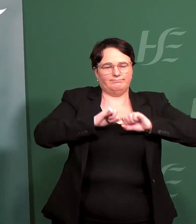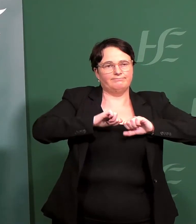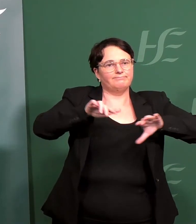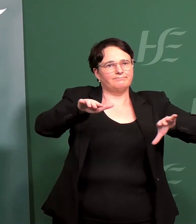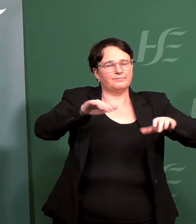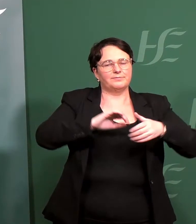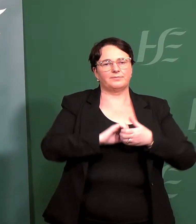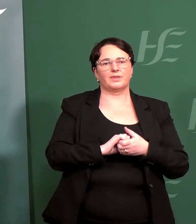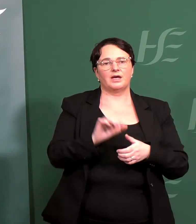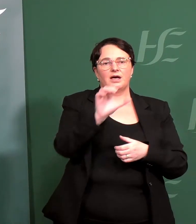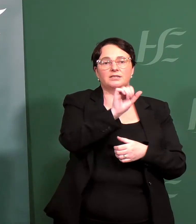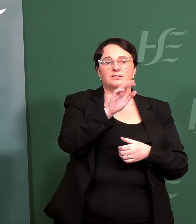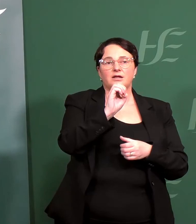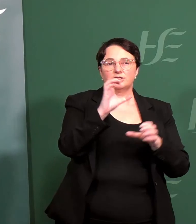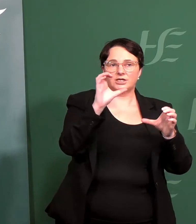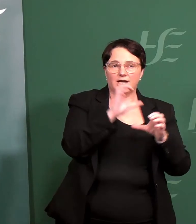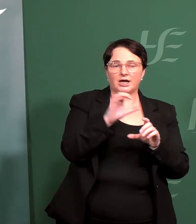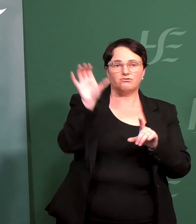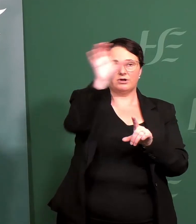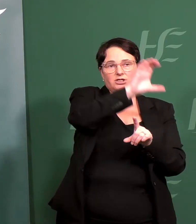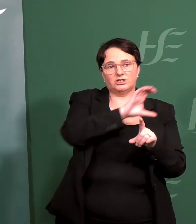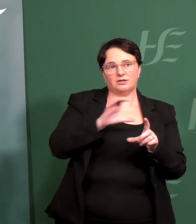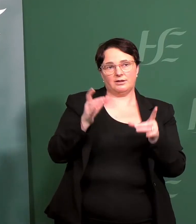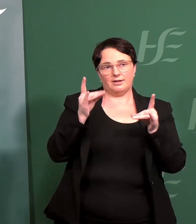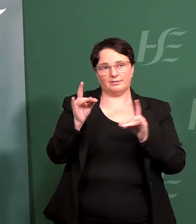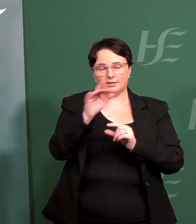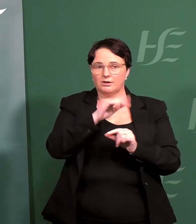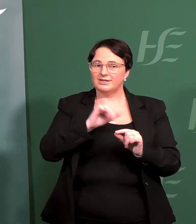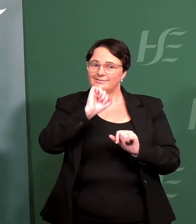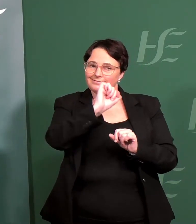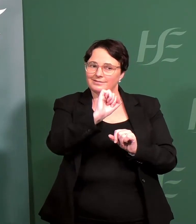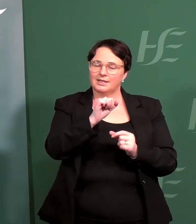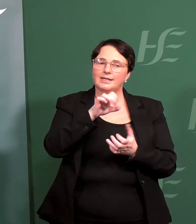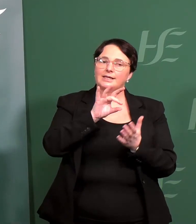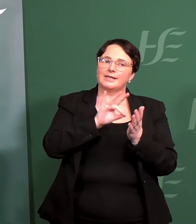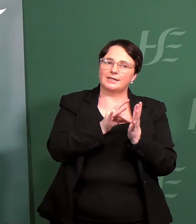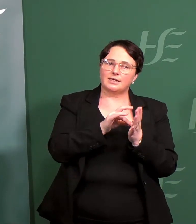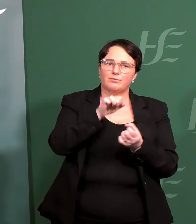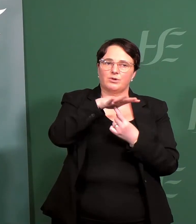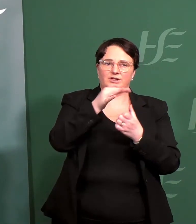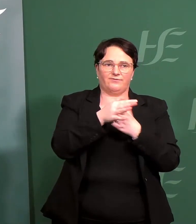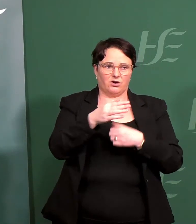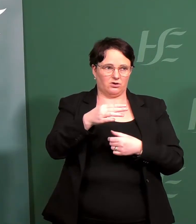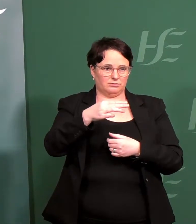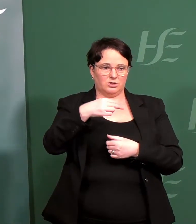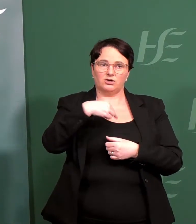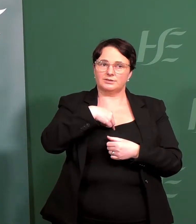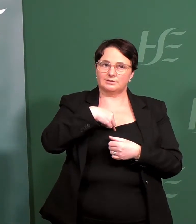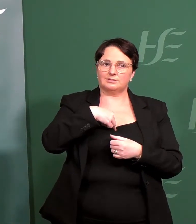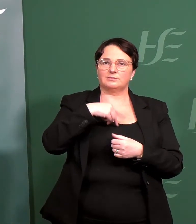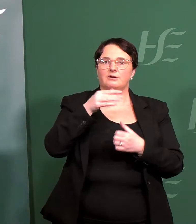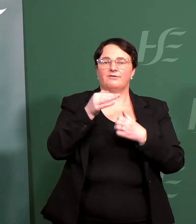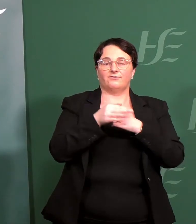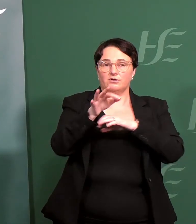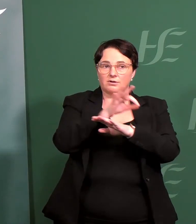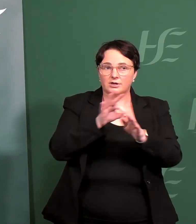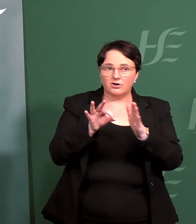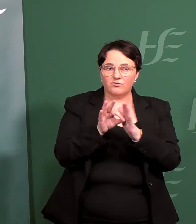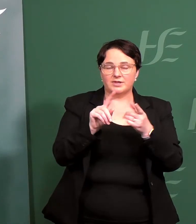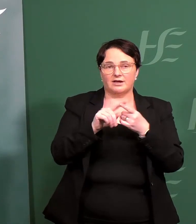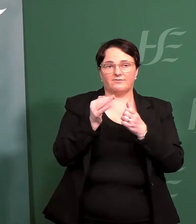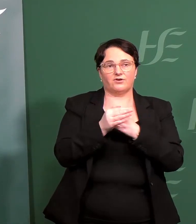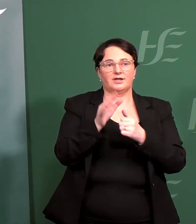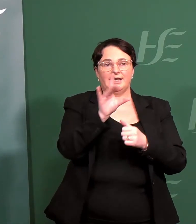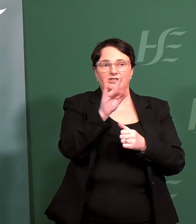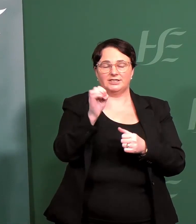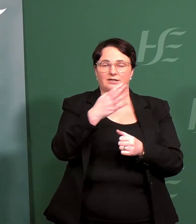Sláinte care and regional health areas, key priority for ourselves, for government, obviously, for policy, and indeed for the Hse